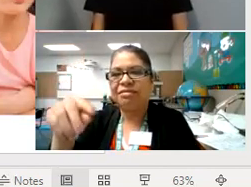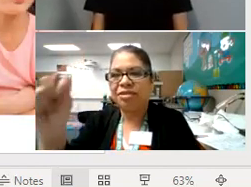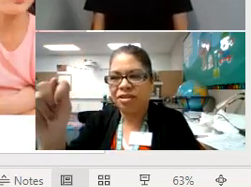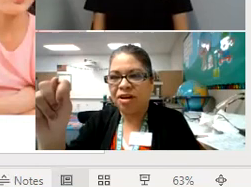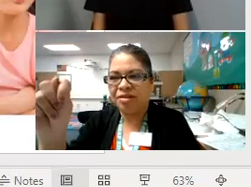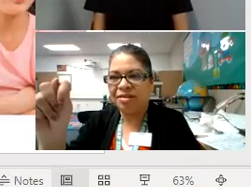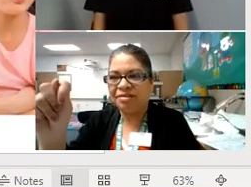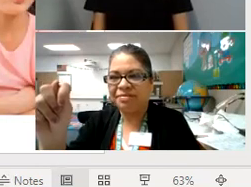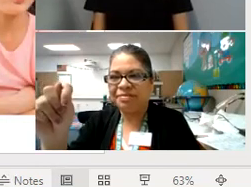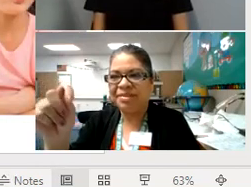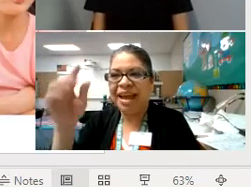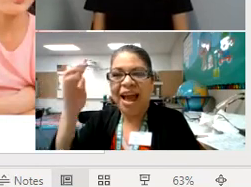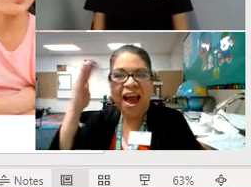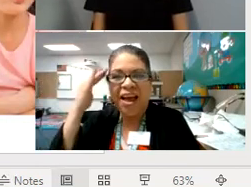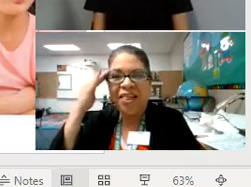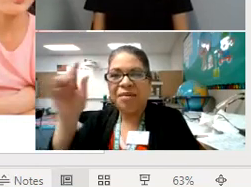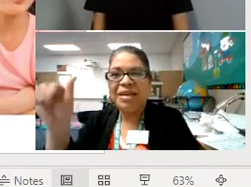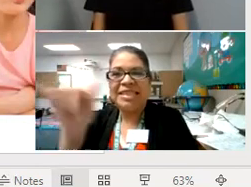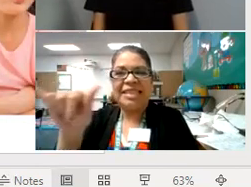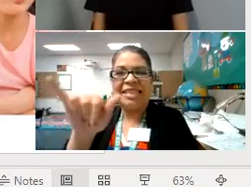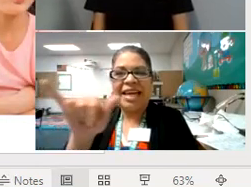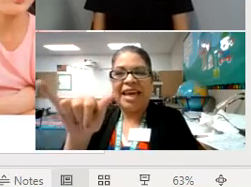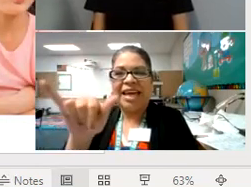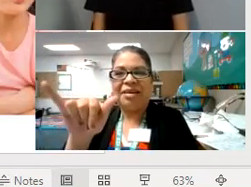this to me, don't.